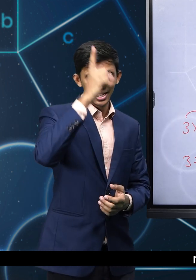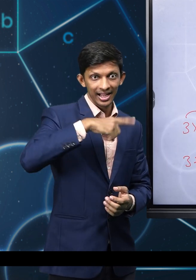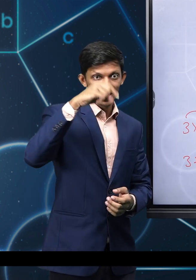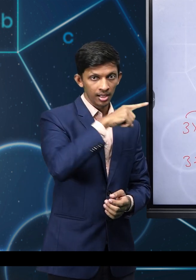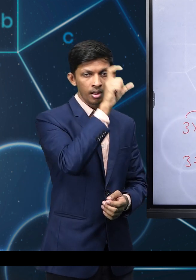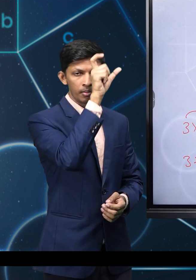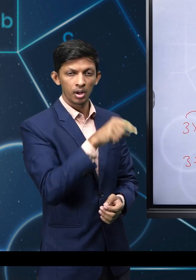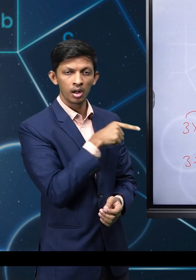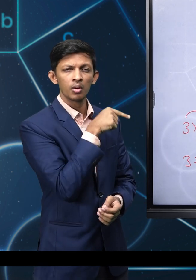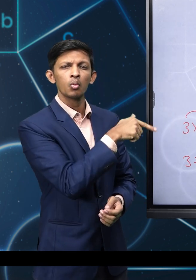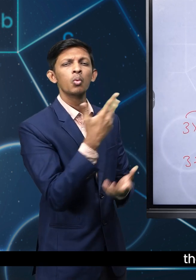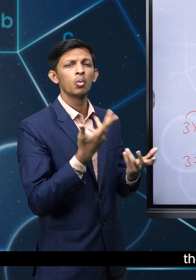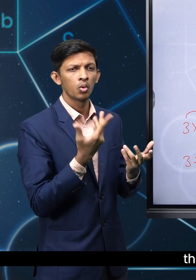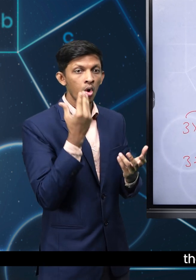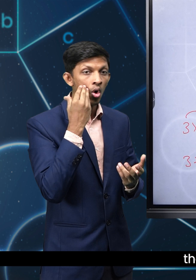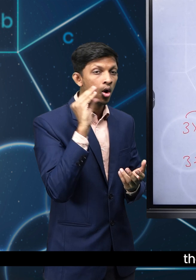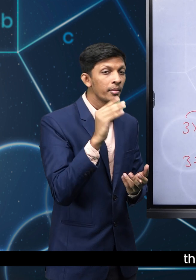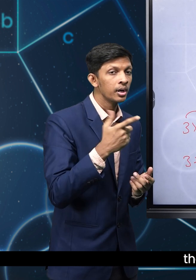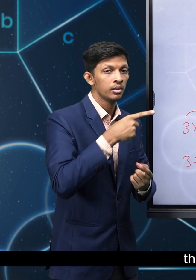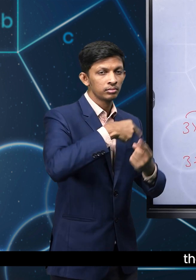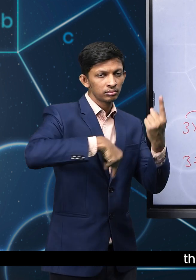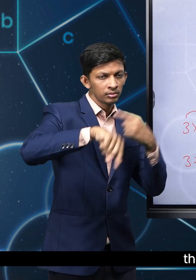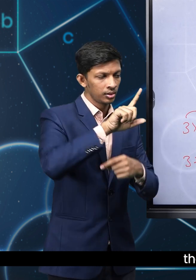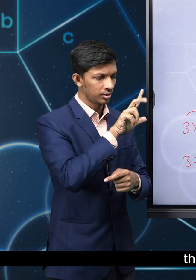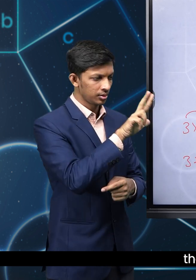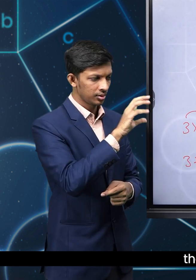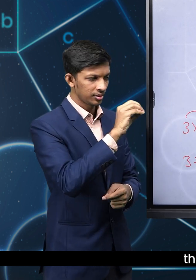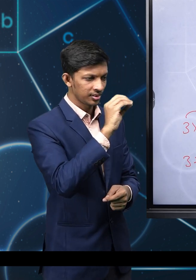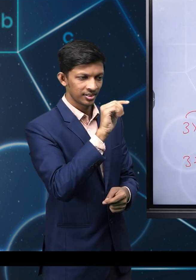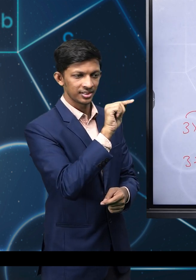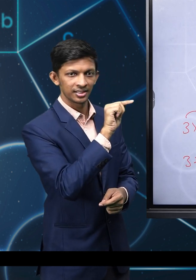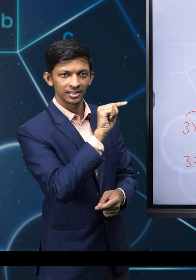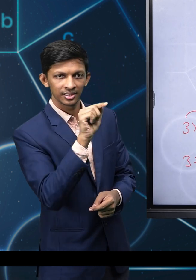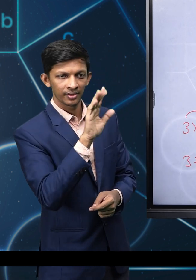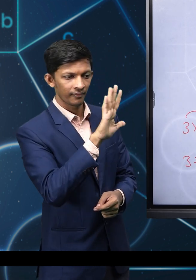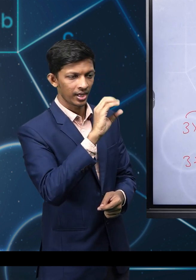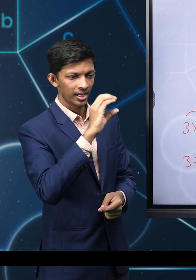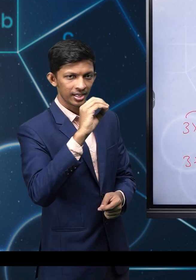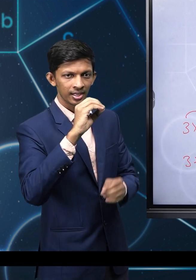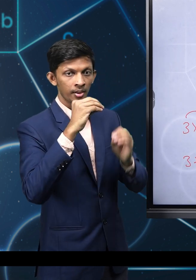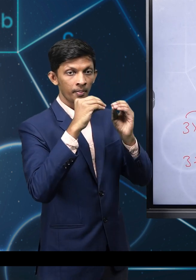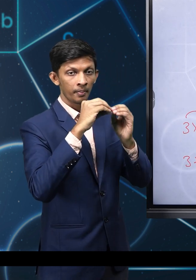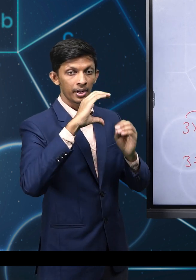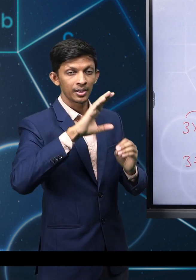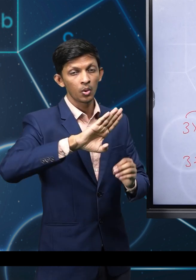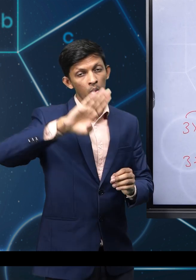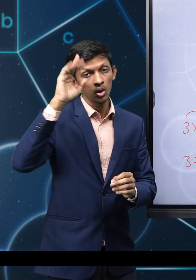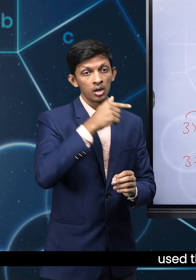In India, the Sulba Sutras, which were dated around 800 to 500 BC, used